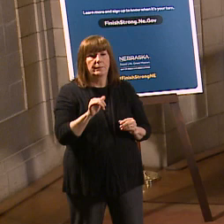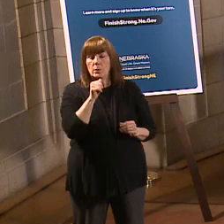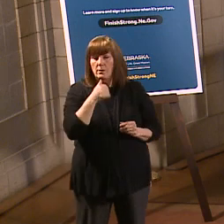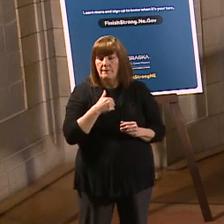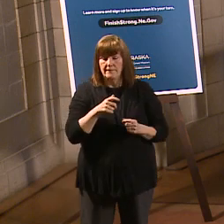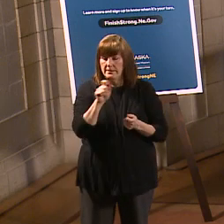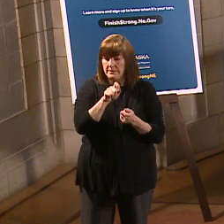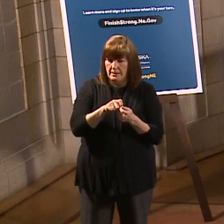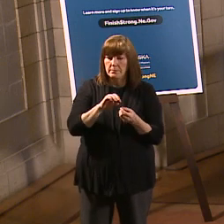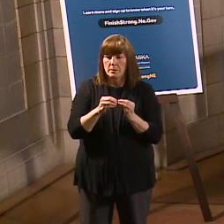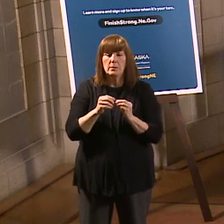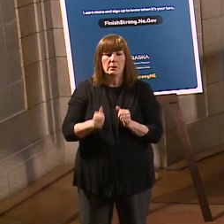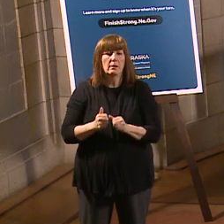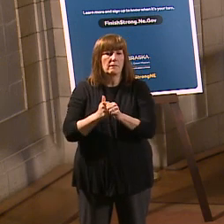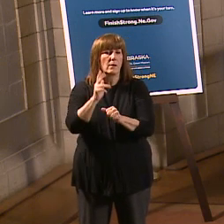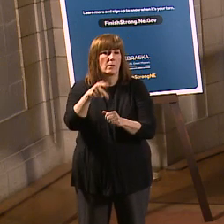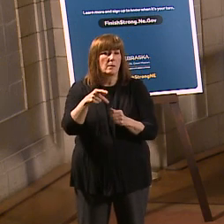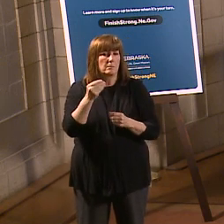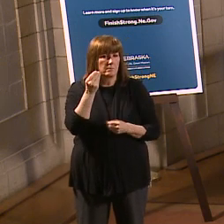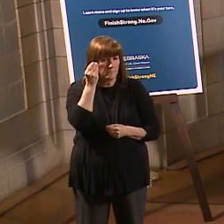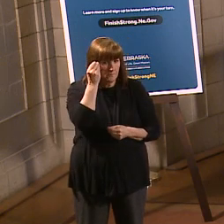hand, but we can follow up and get that for you.